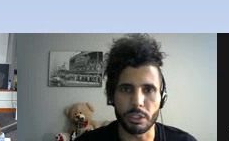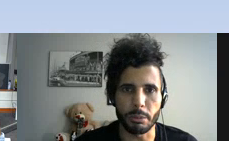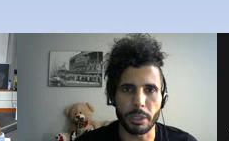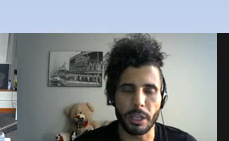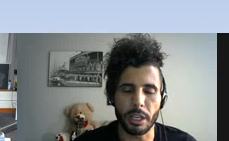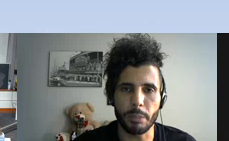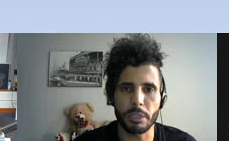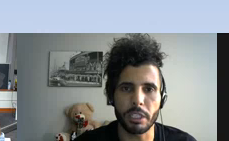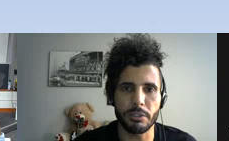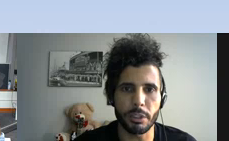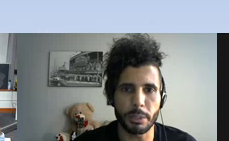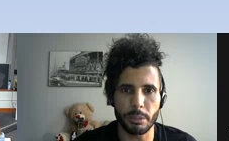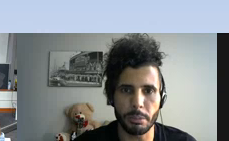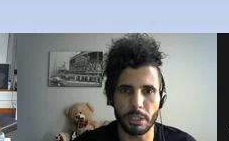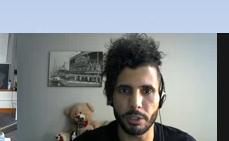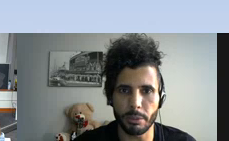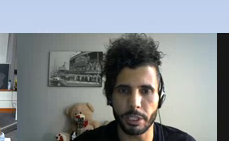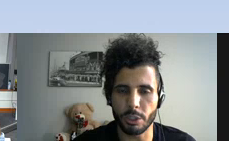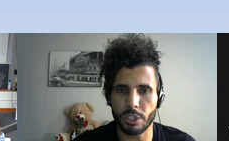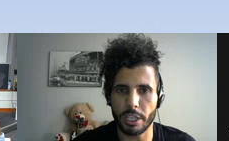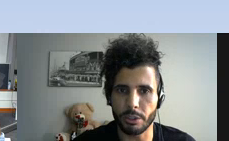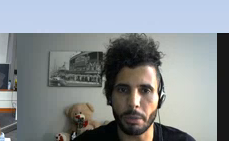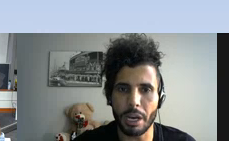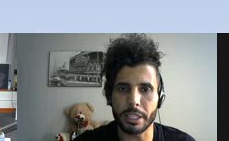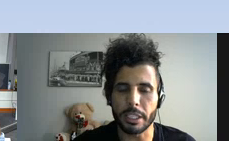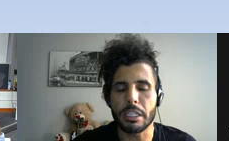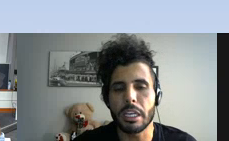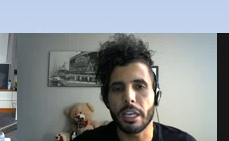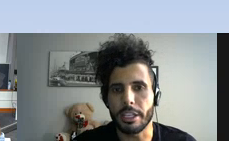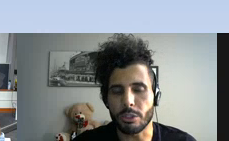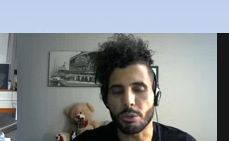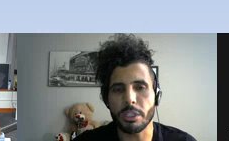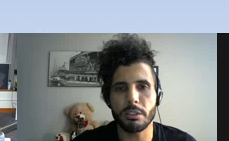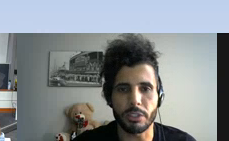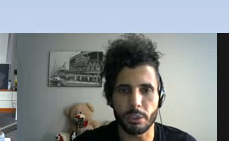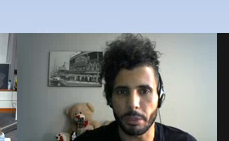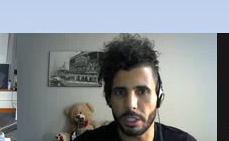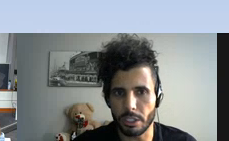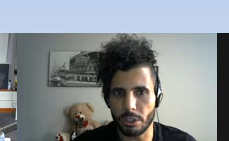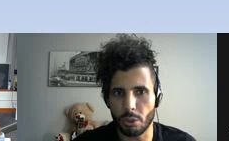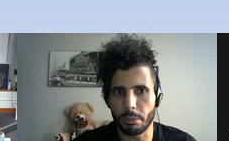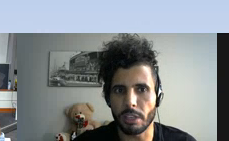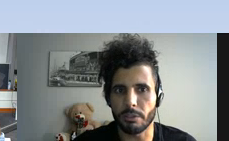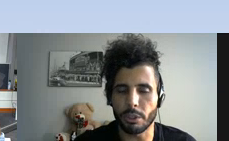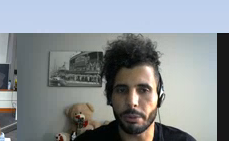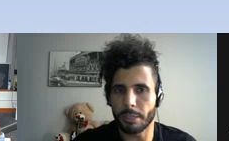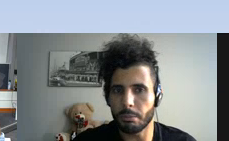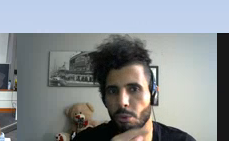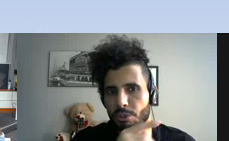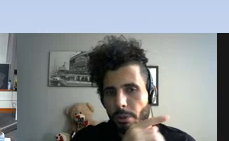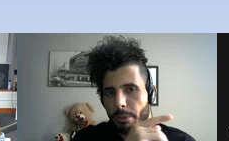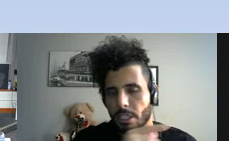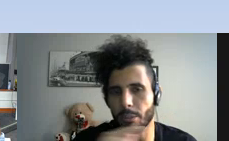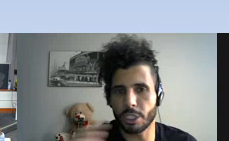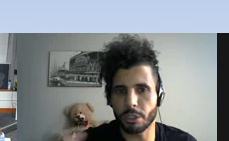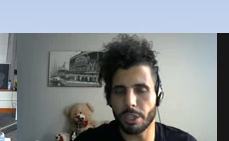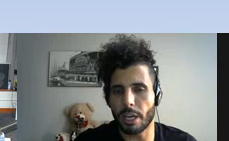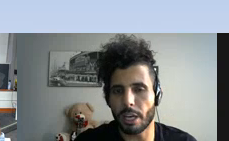verb. A plain verb is simply a verb that you sign on your body. An agreeing verb is normally a verb that moves from the subject to the